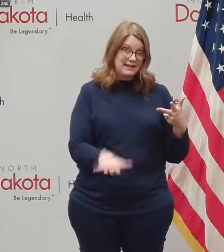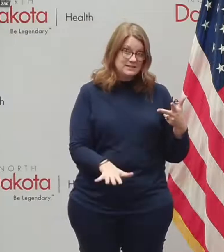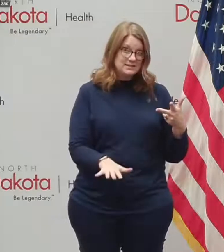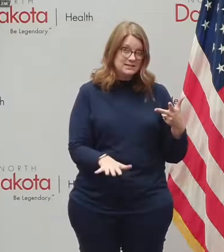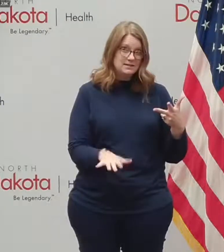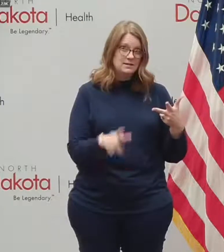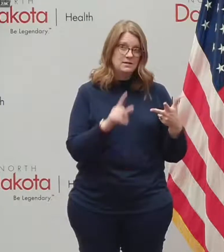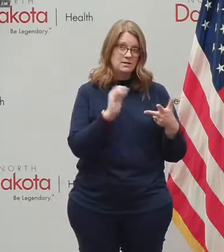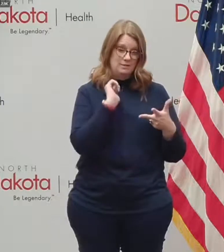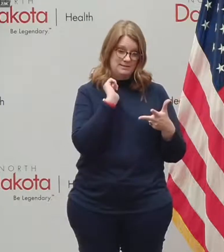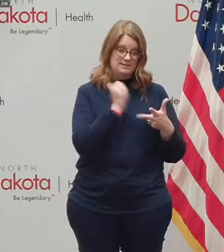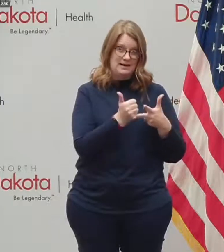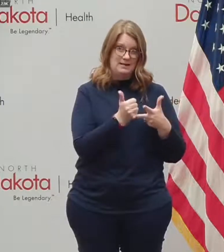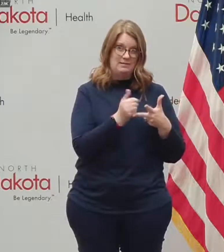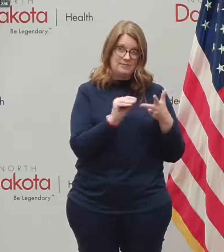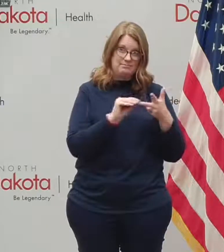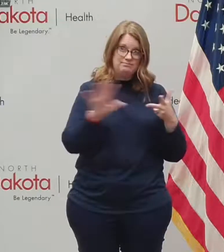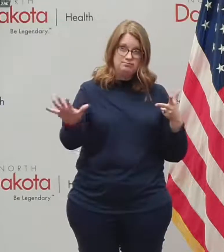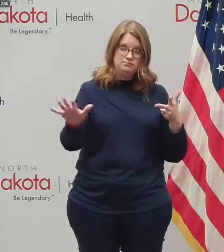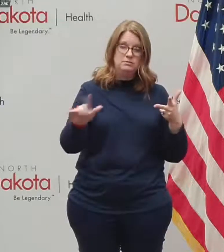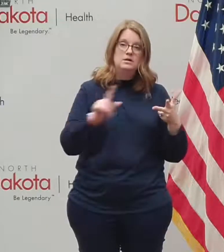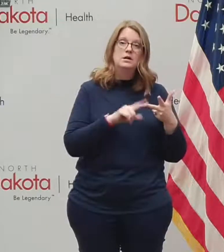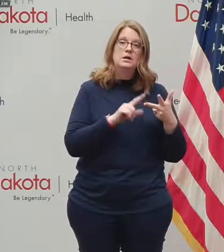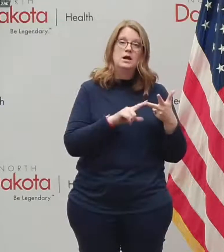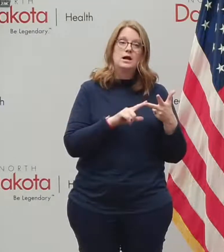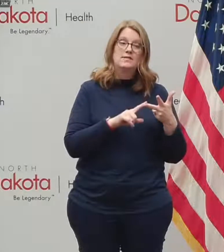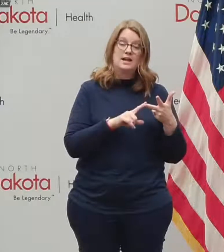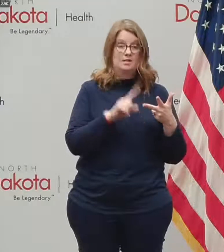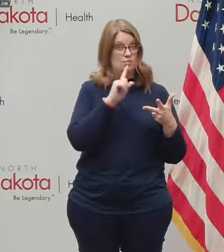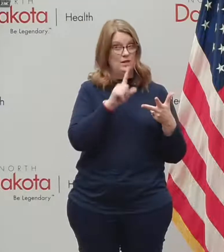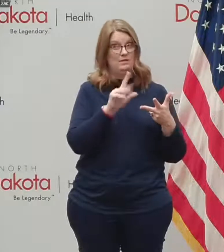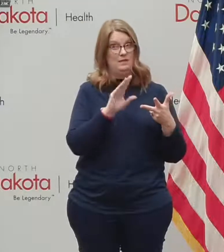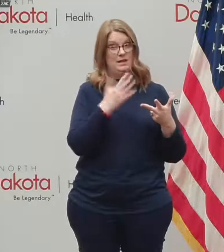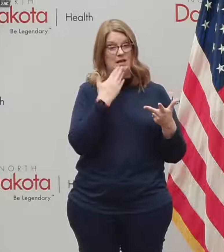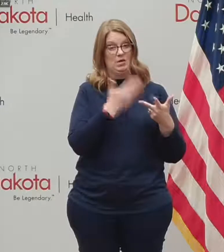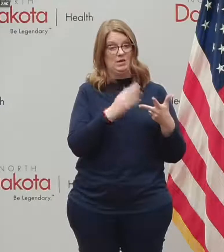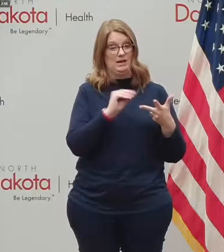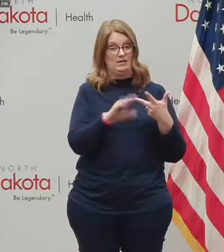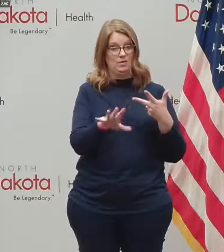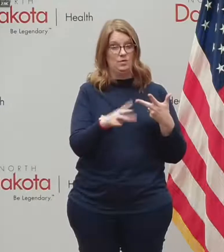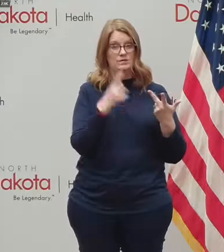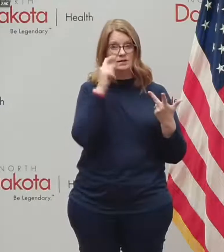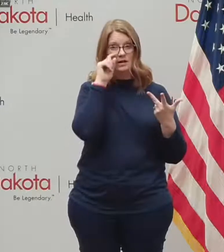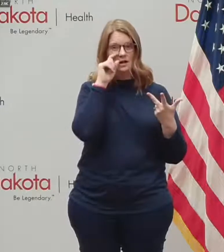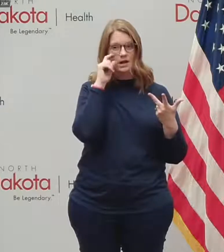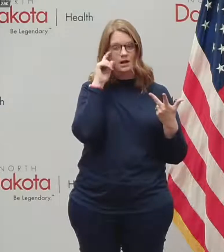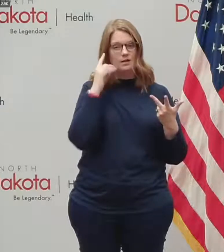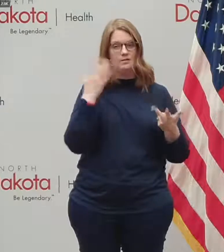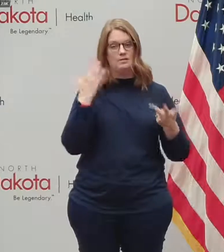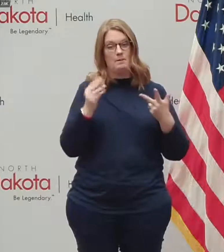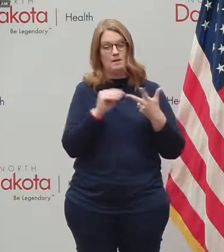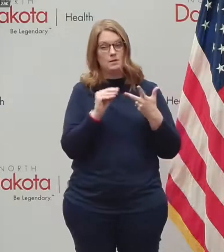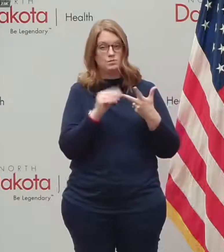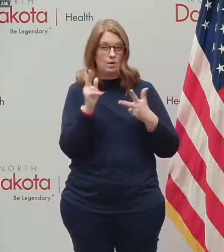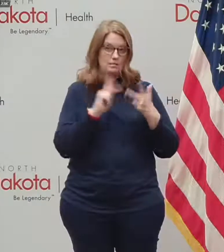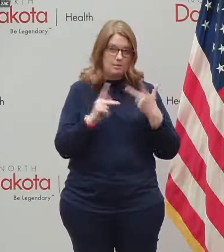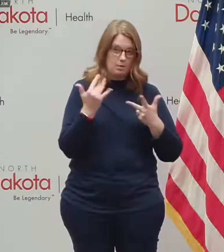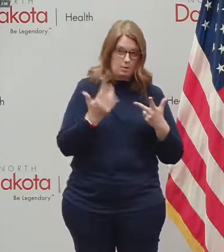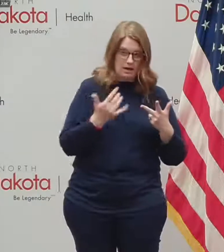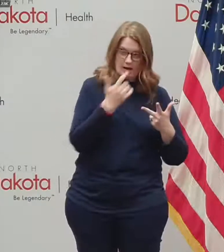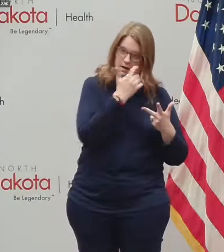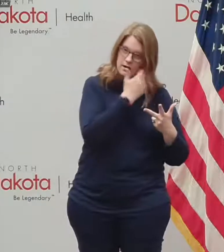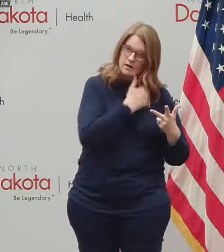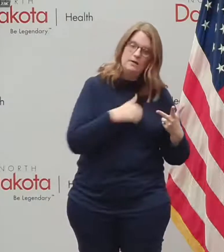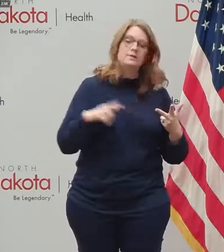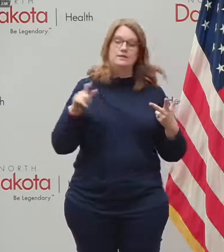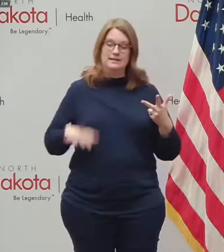be deploying will help get. There could actually be a bigger impact, because there may be more people on the sidelines waiting for test results than there were people